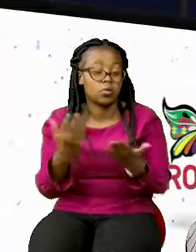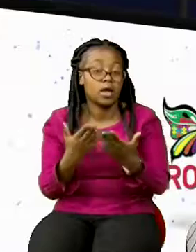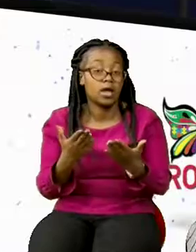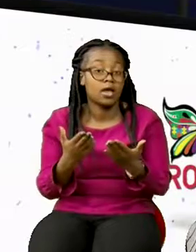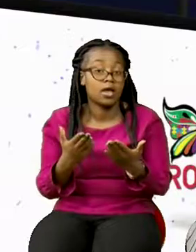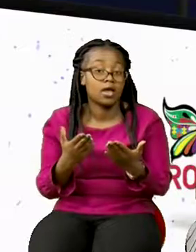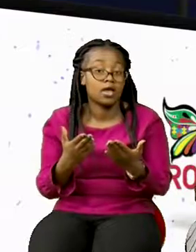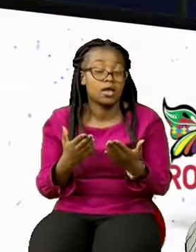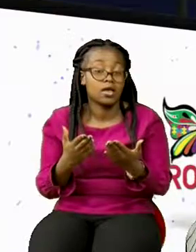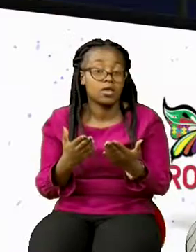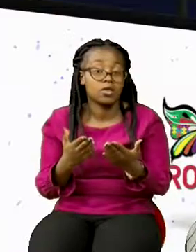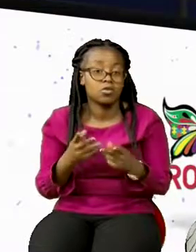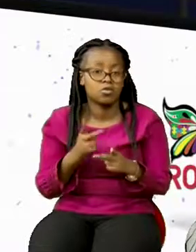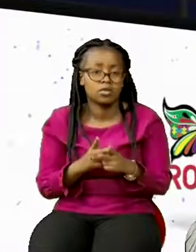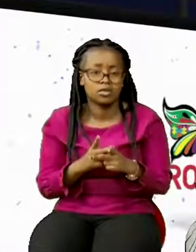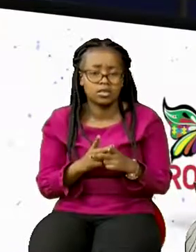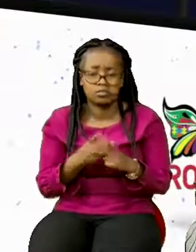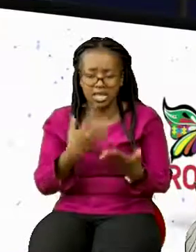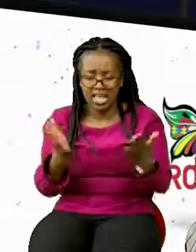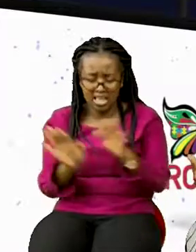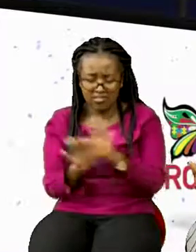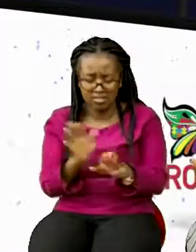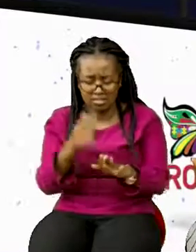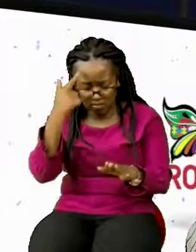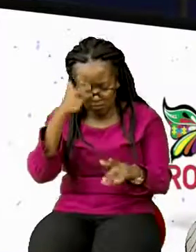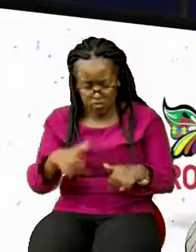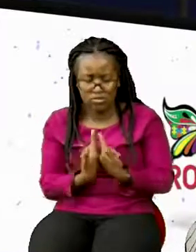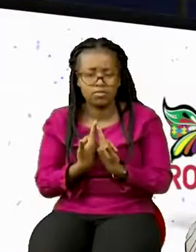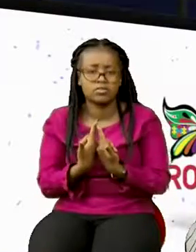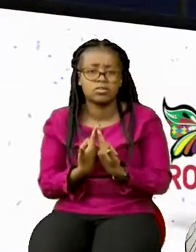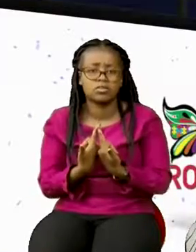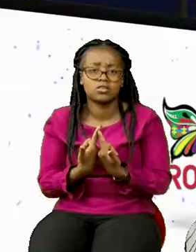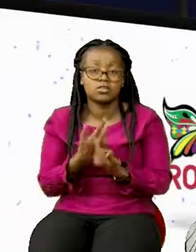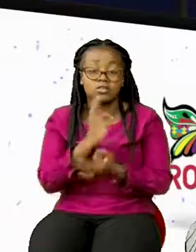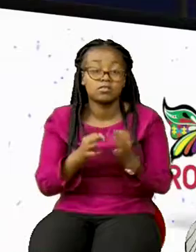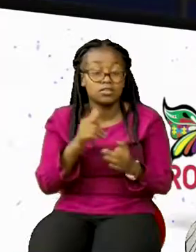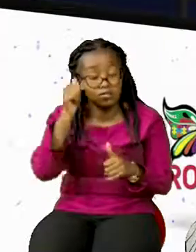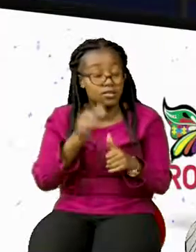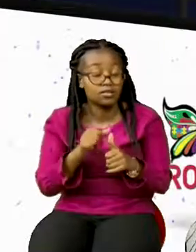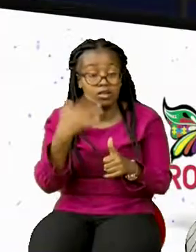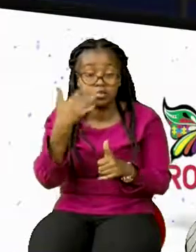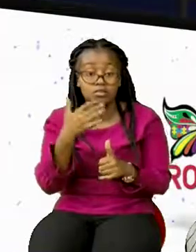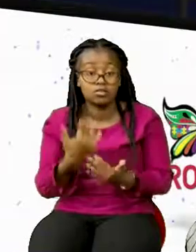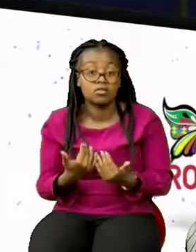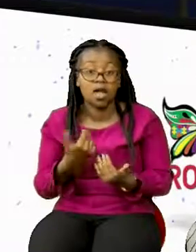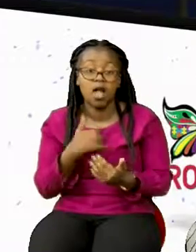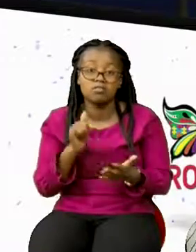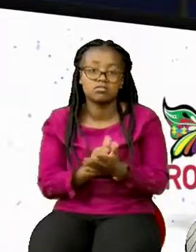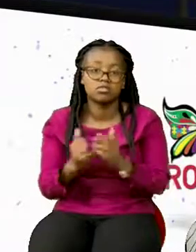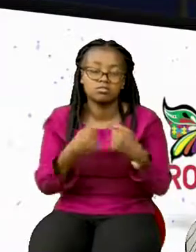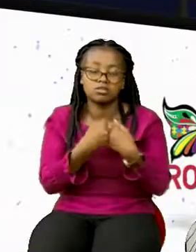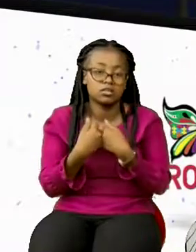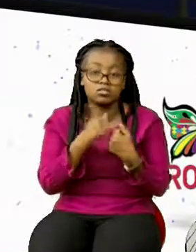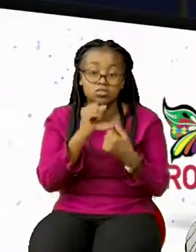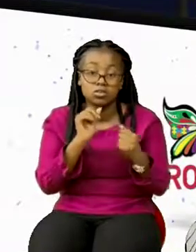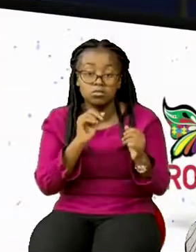whereby you keep things to yourself. You're not very vocal, and you remember, if this is an autistic child, they already have that challenge of